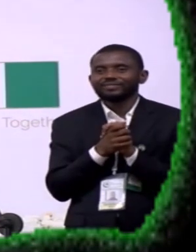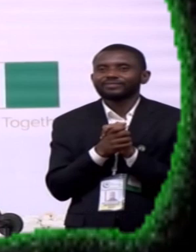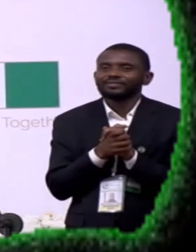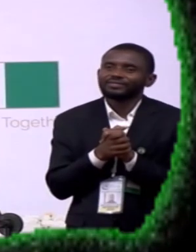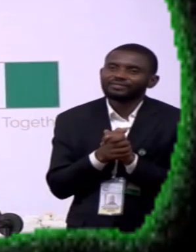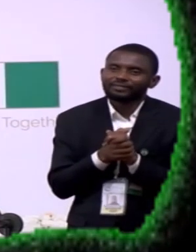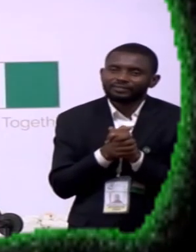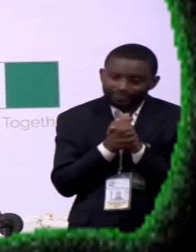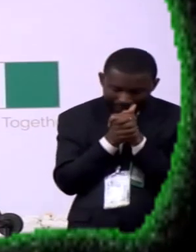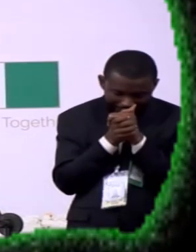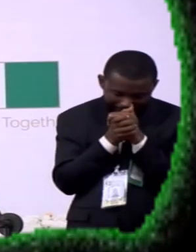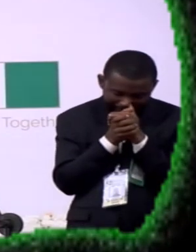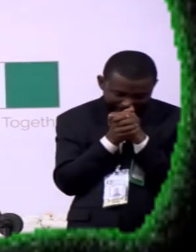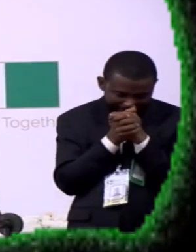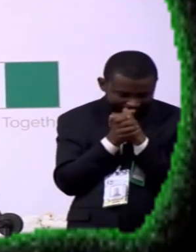conspicuously omitted